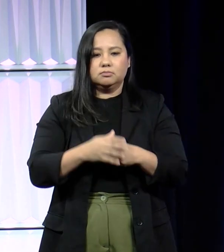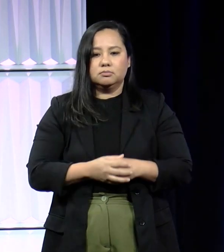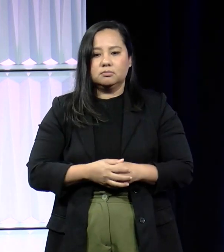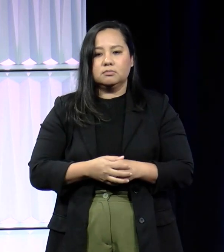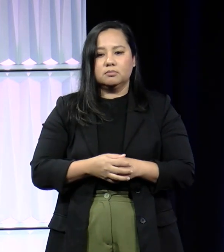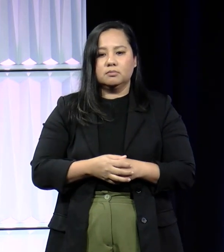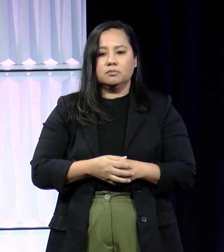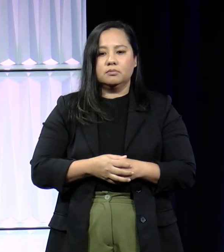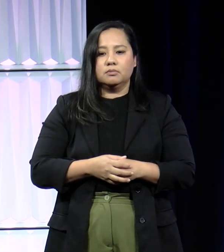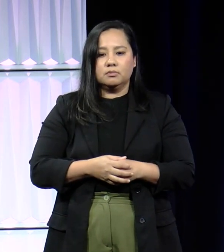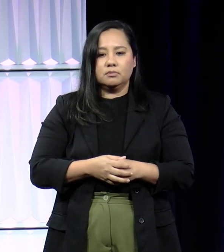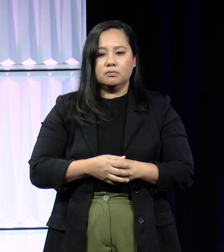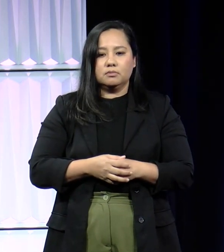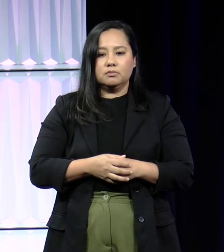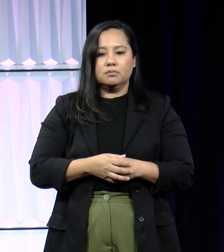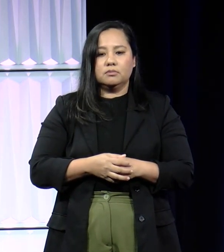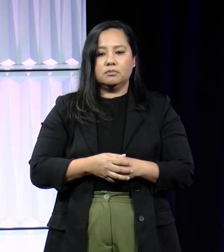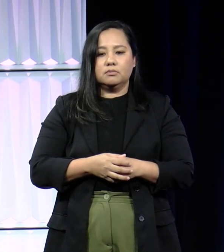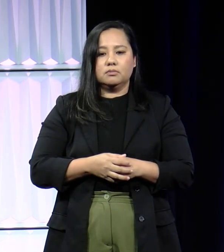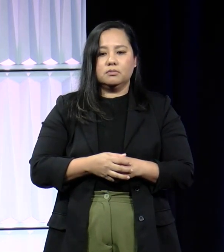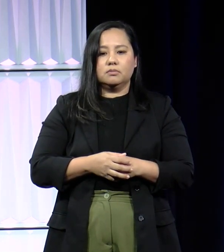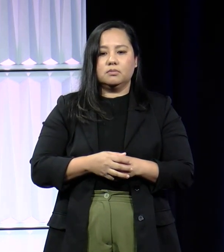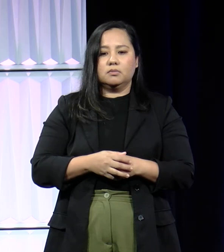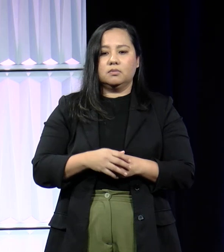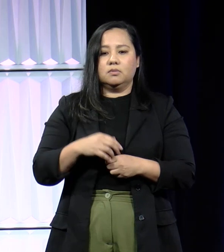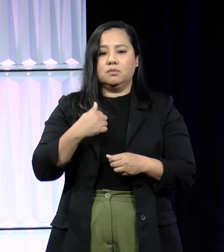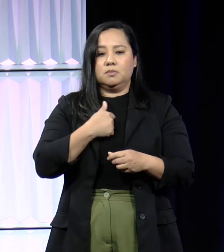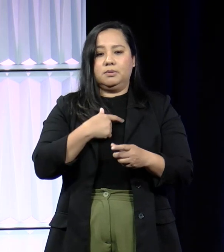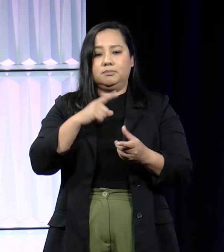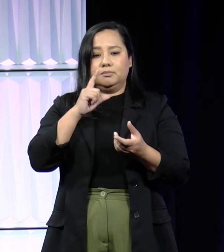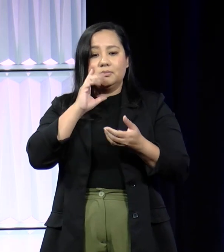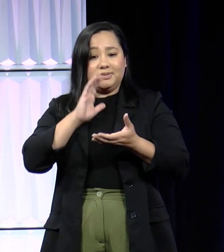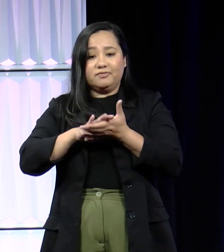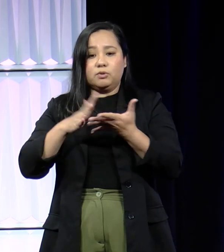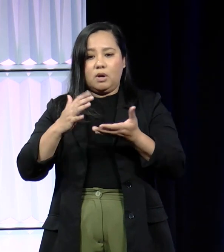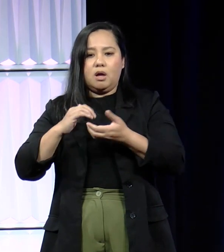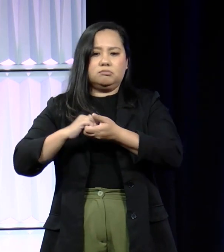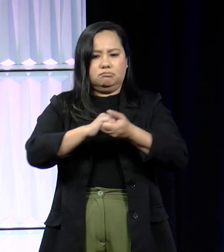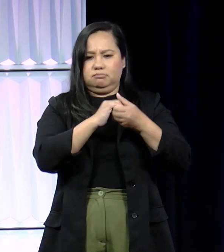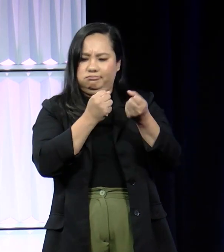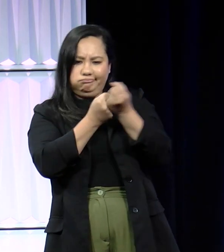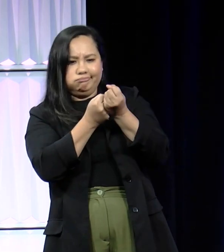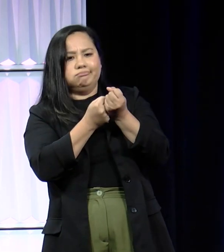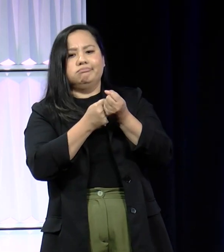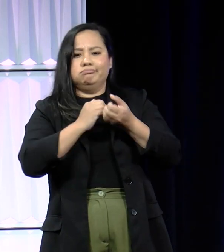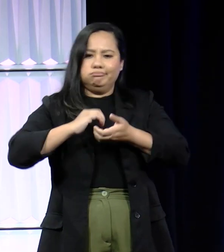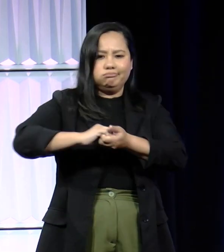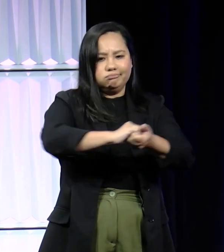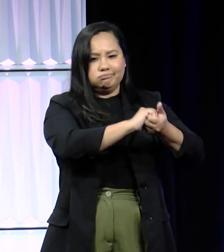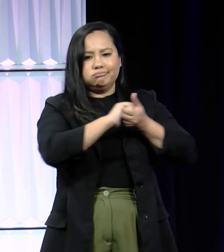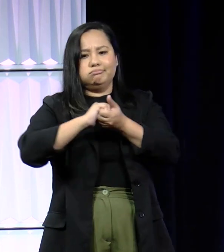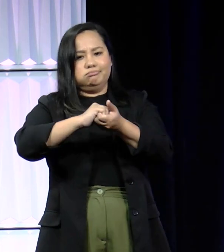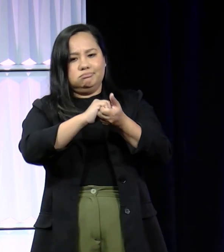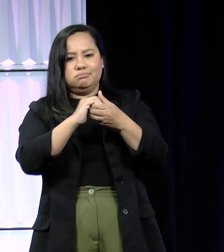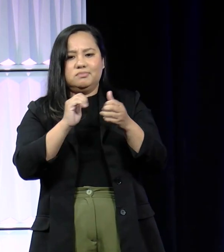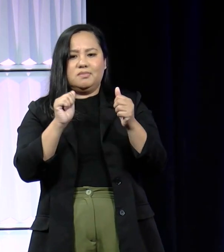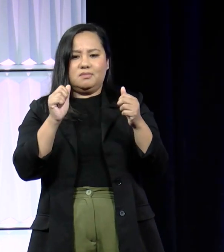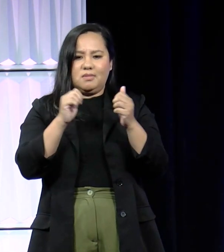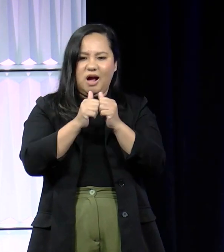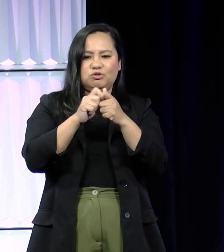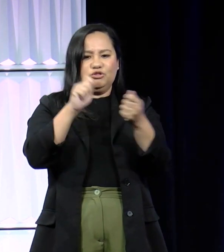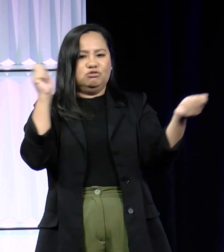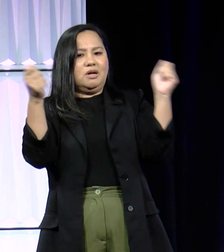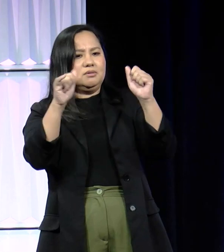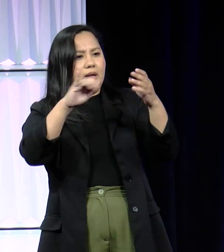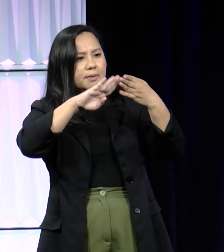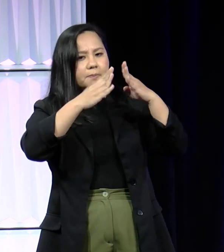and change of individuals and communities and systems. NSAC is about taking a collective vision and identifying solutions to